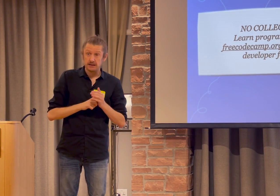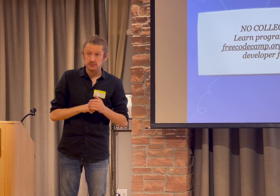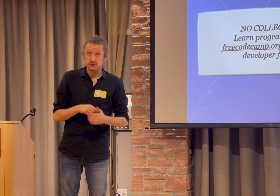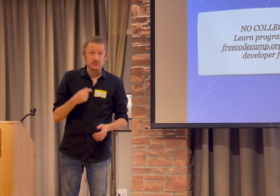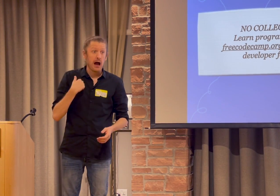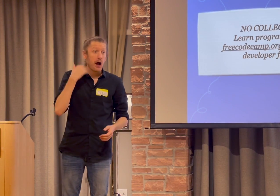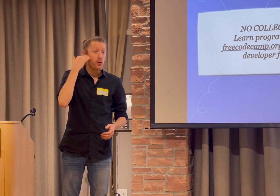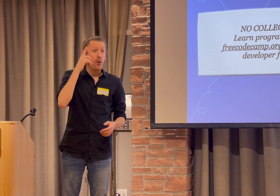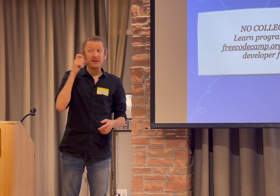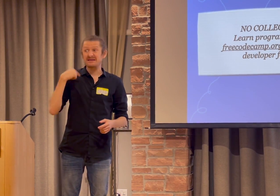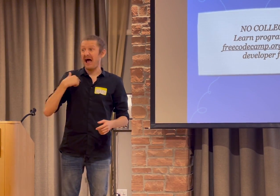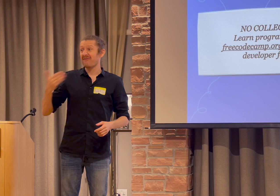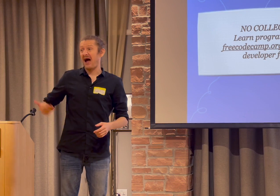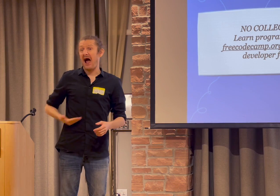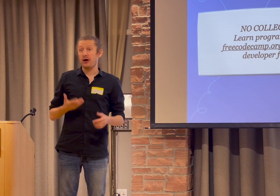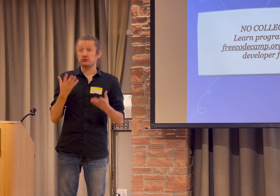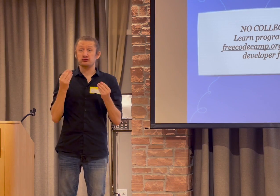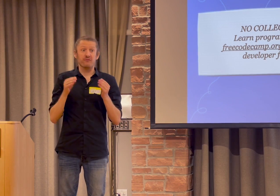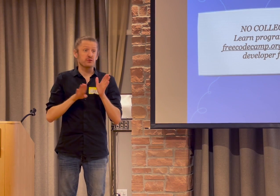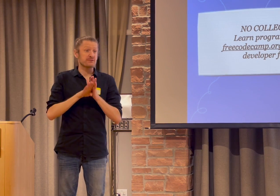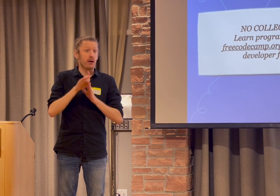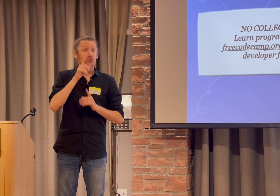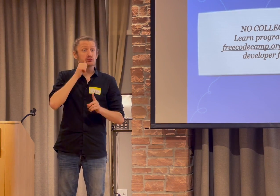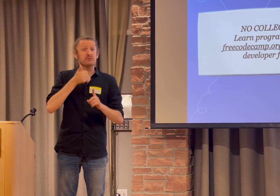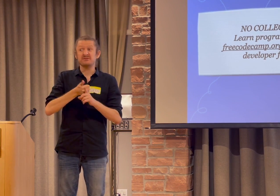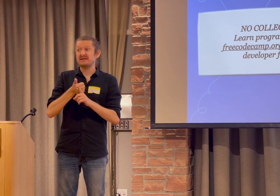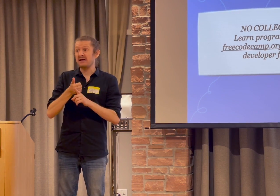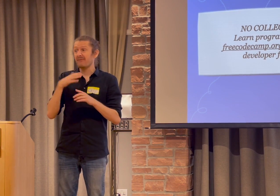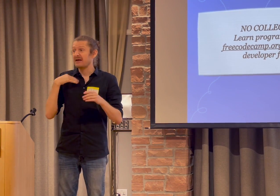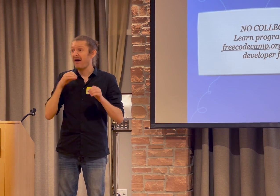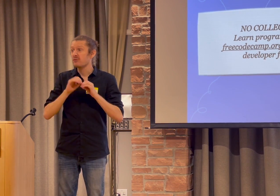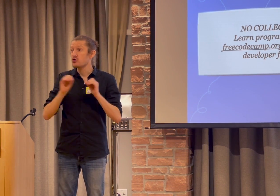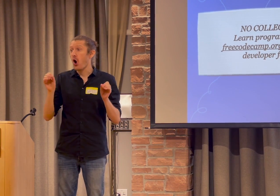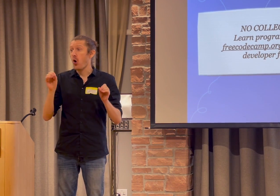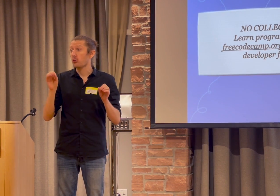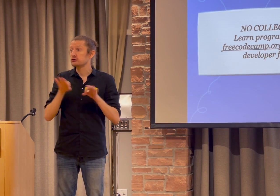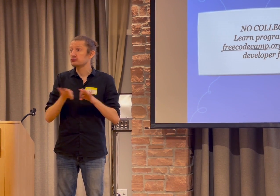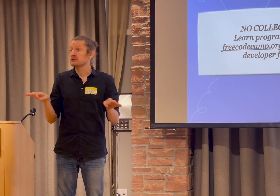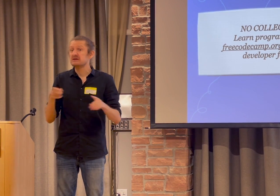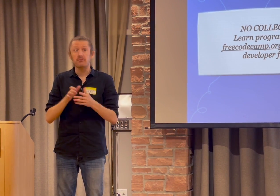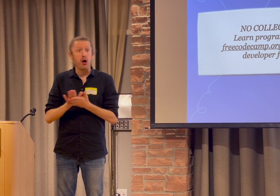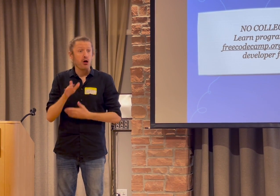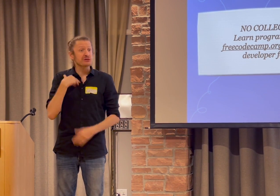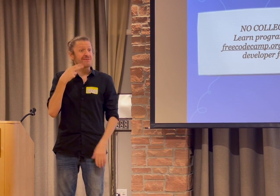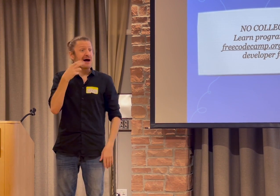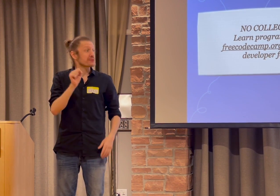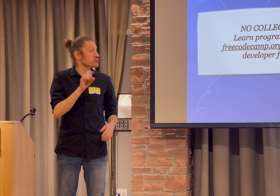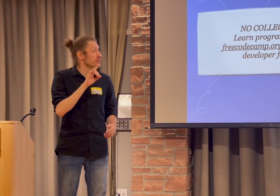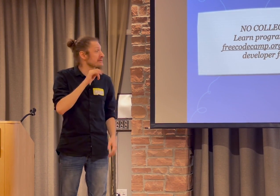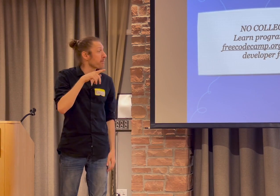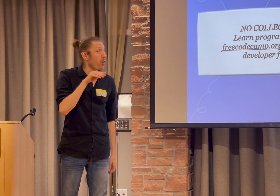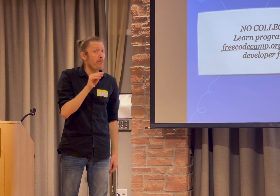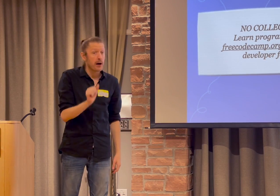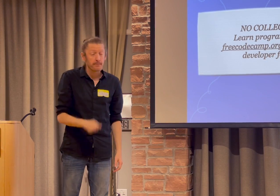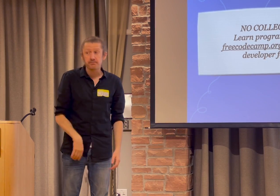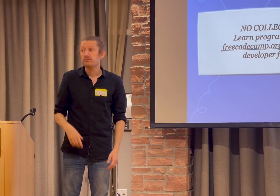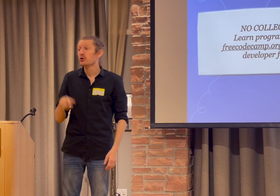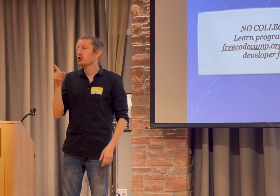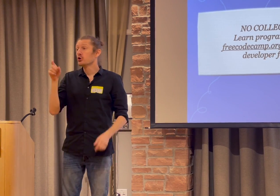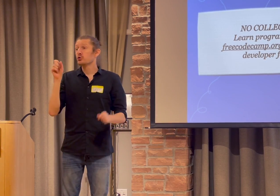Software development is a high demand career. I know that some software developers don't have a degree. All